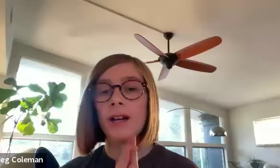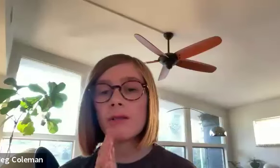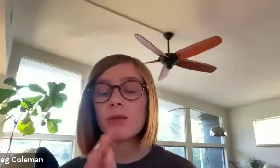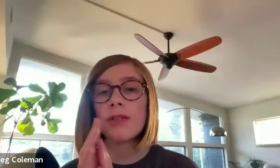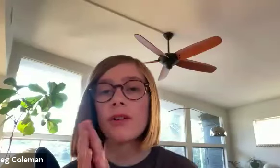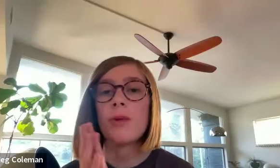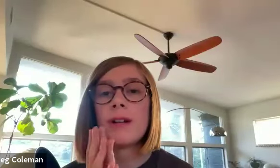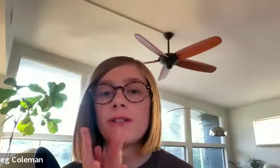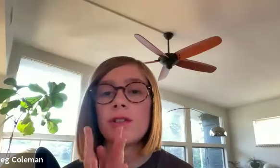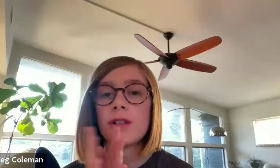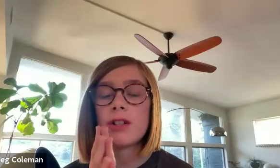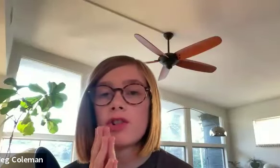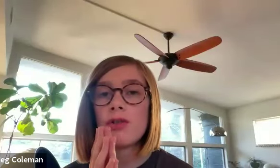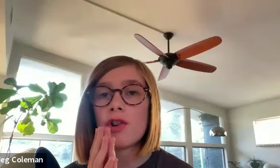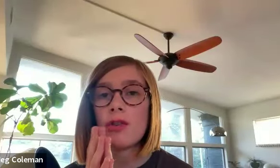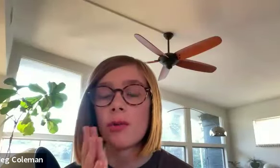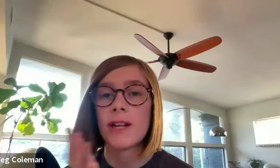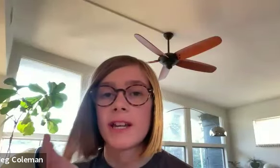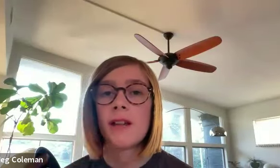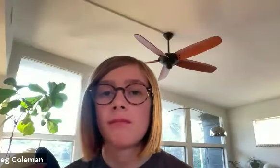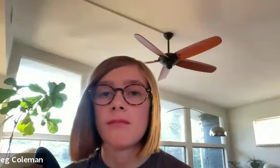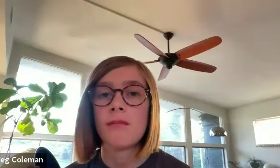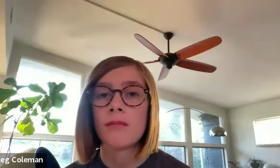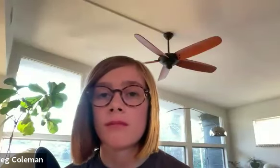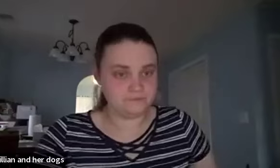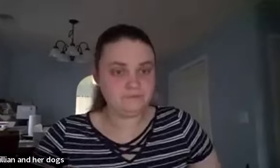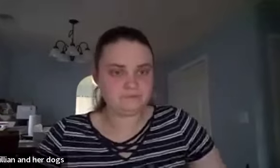I was wondering what, could you show 20 again?